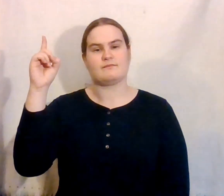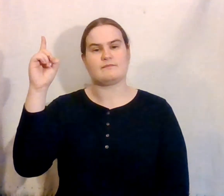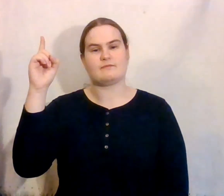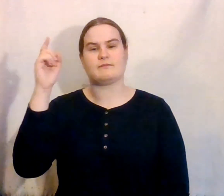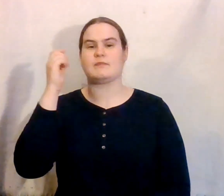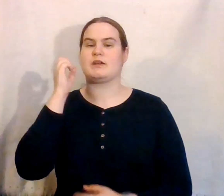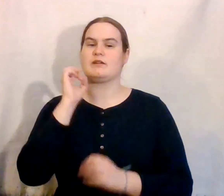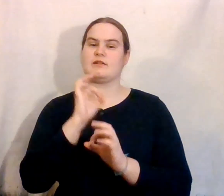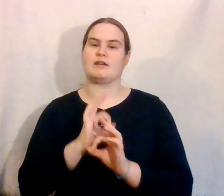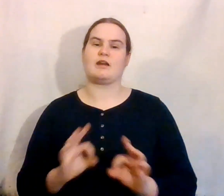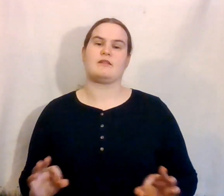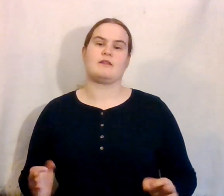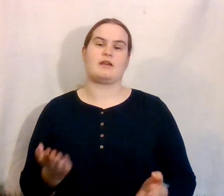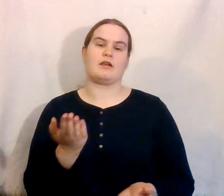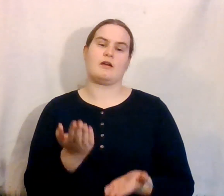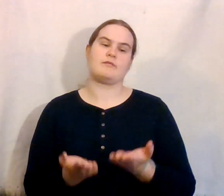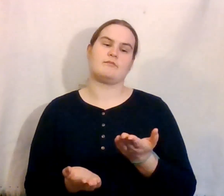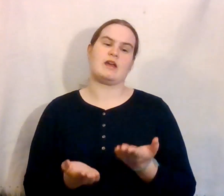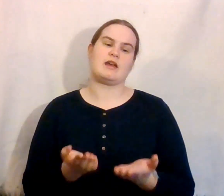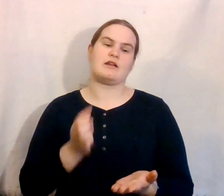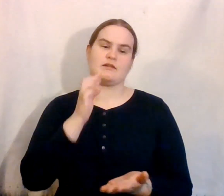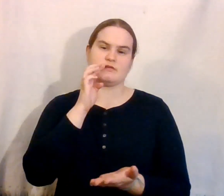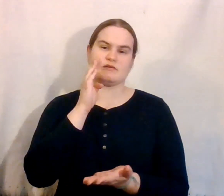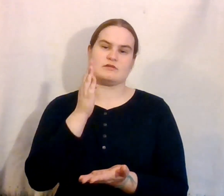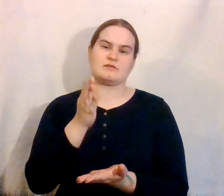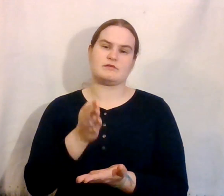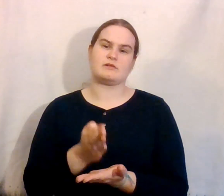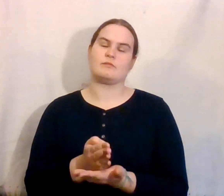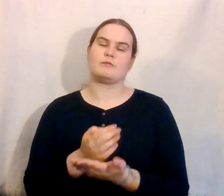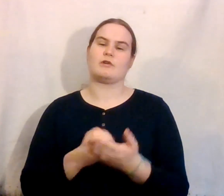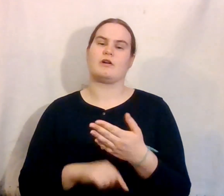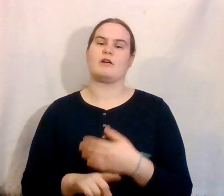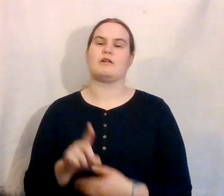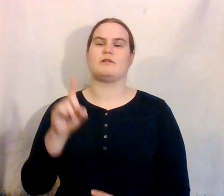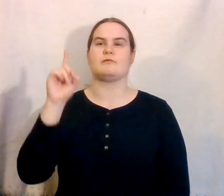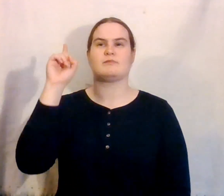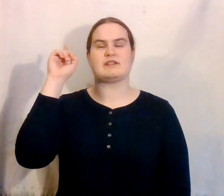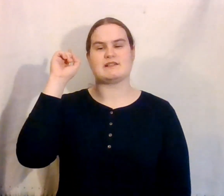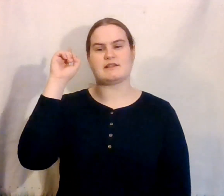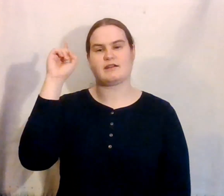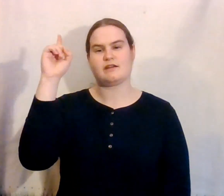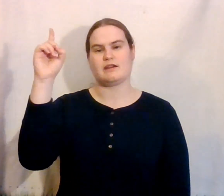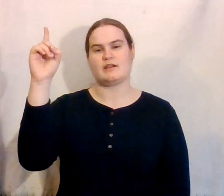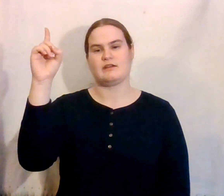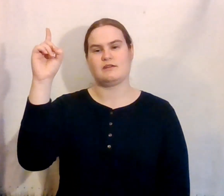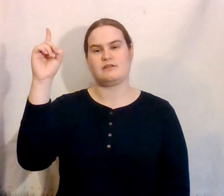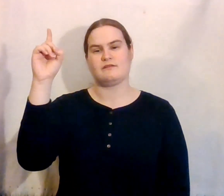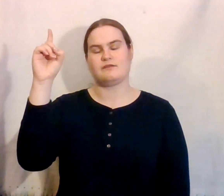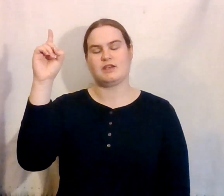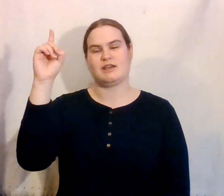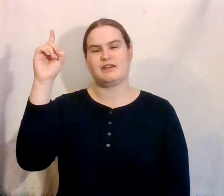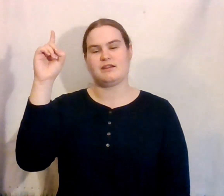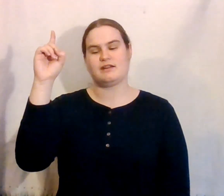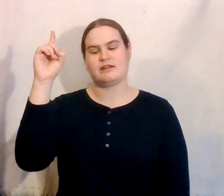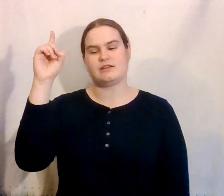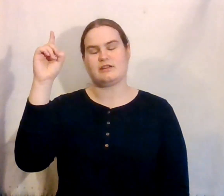pro nothing compares to the pro I in